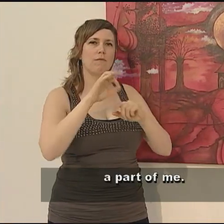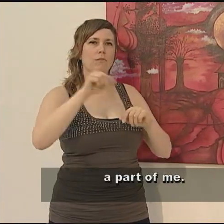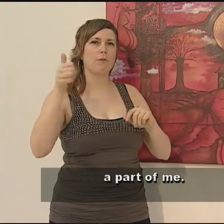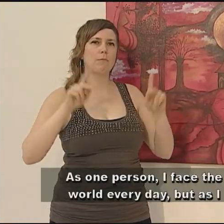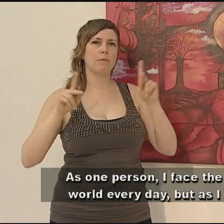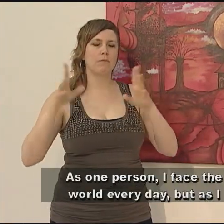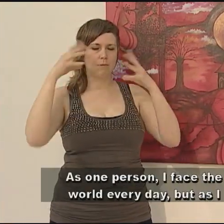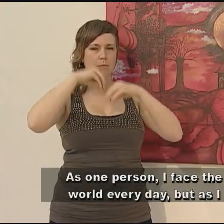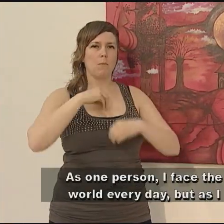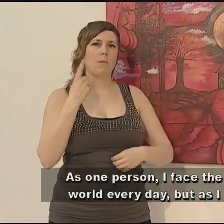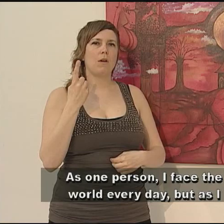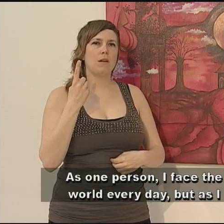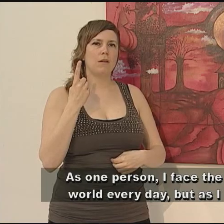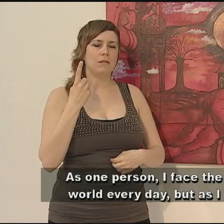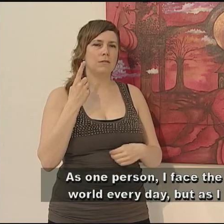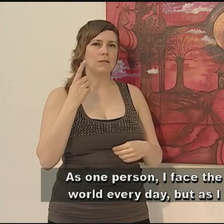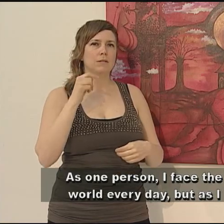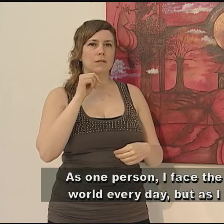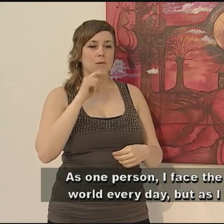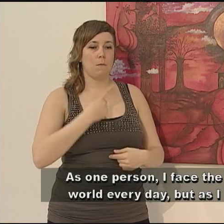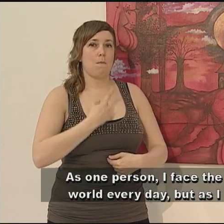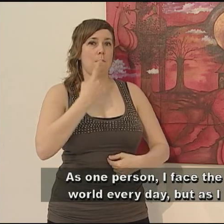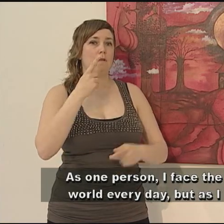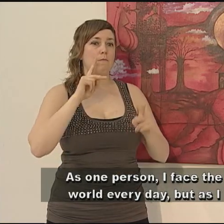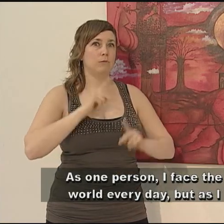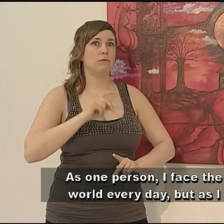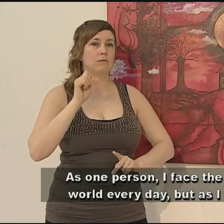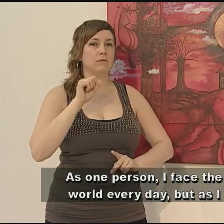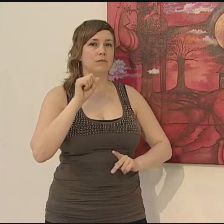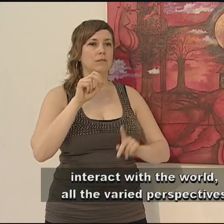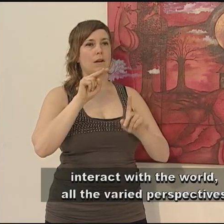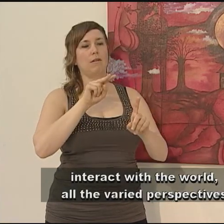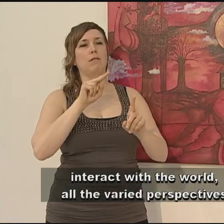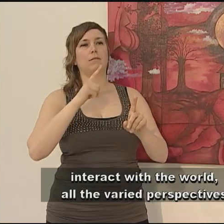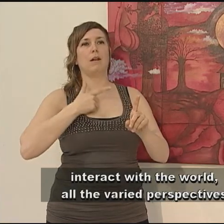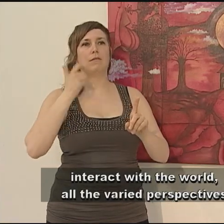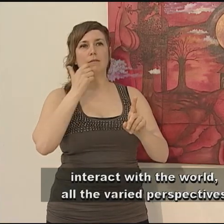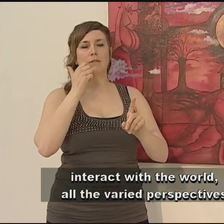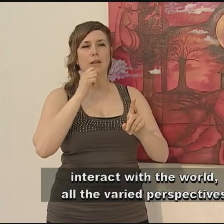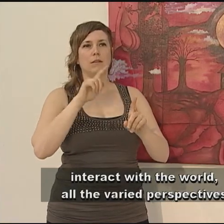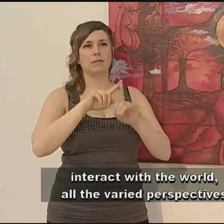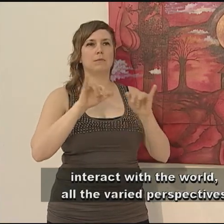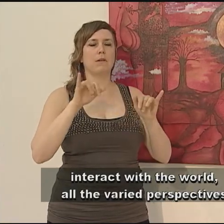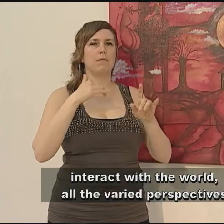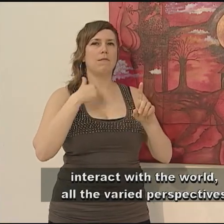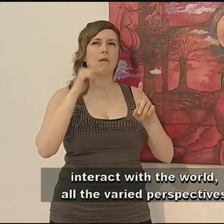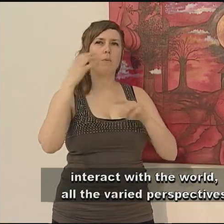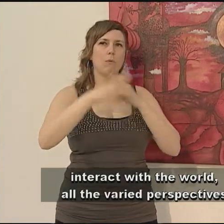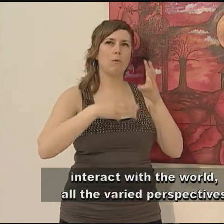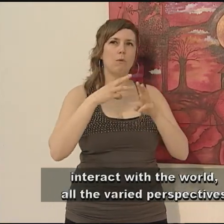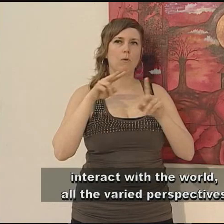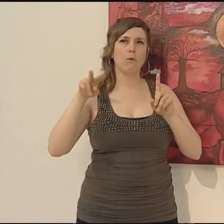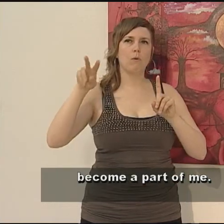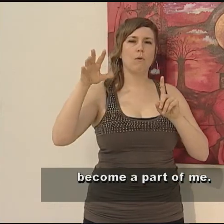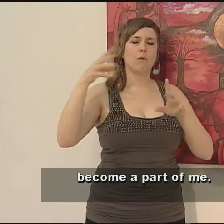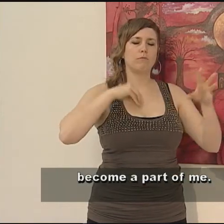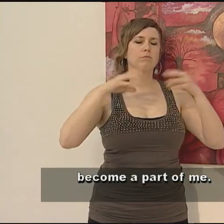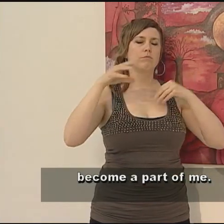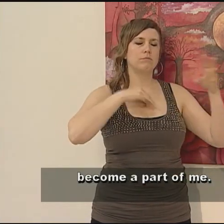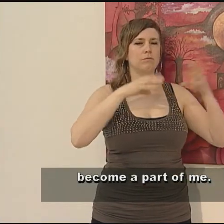me. As one person, I face the world every day, but as I interact with the world, all the varied perspectives become